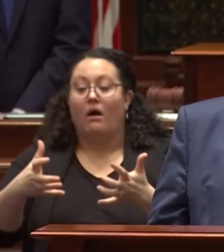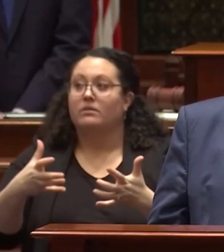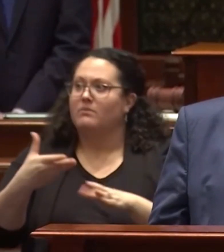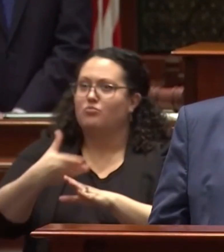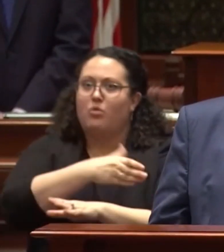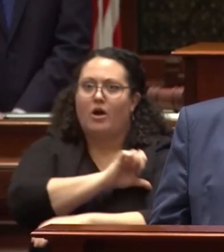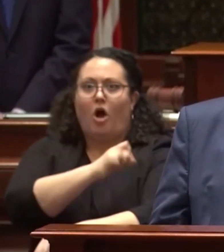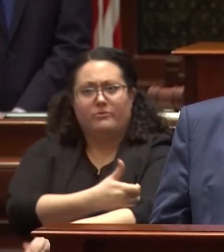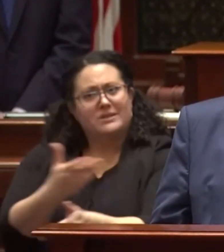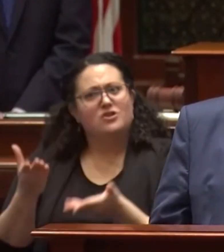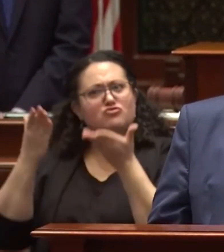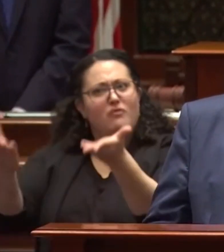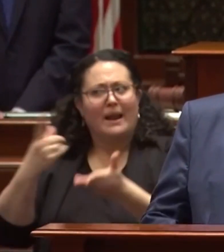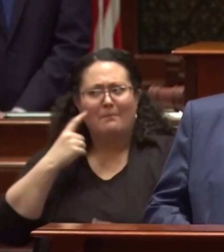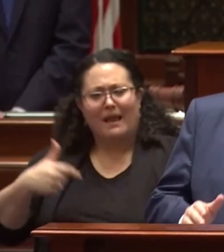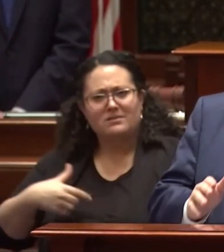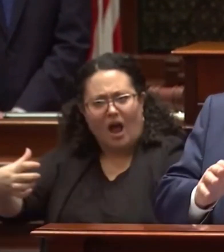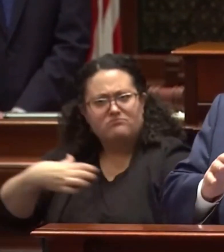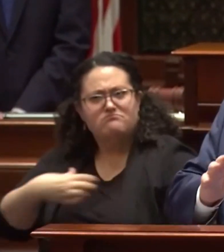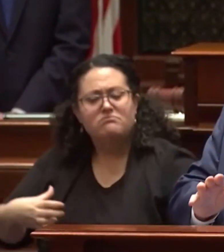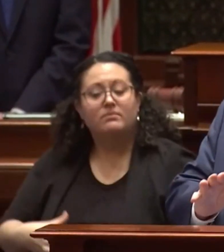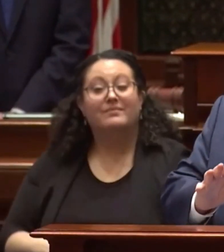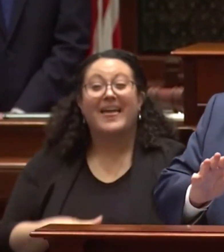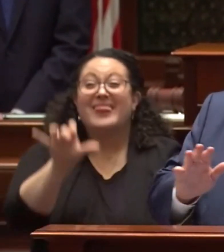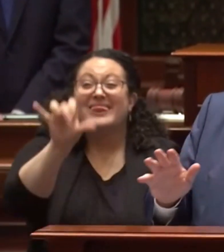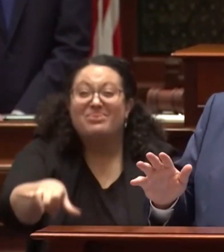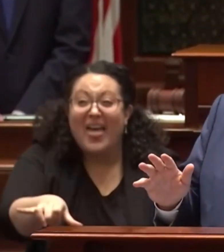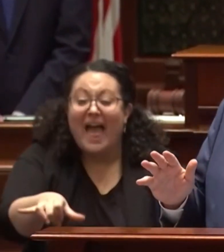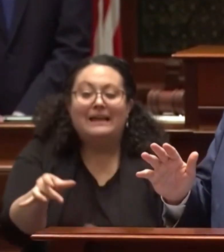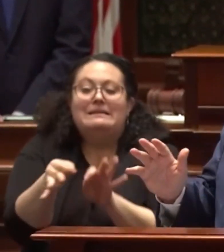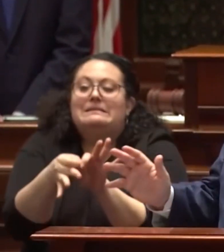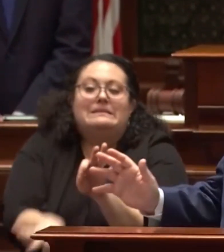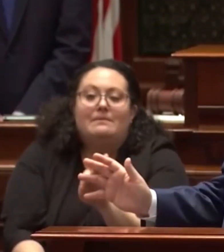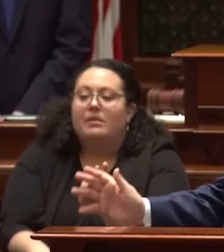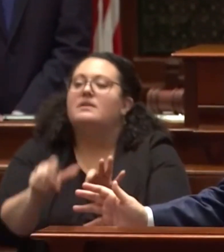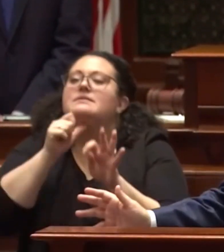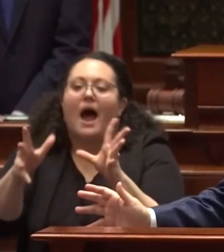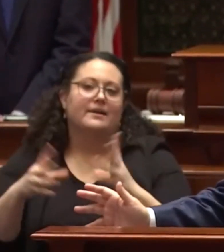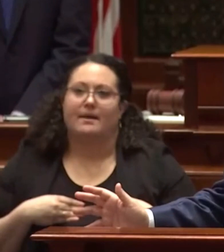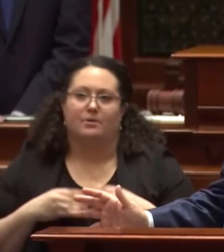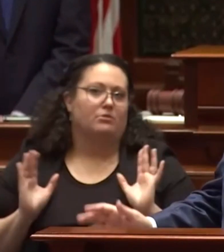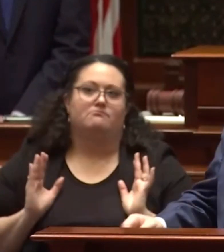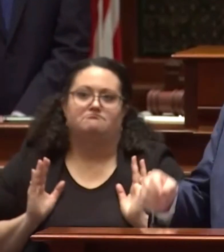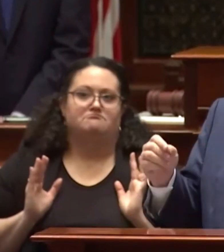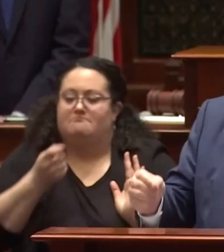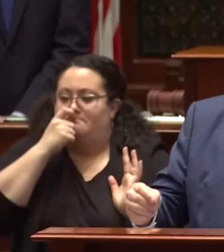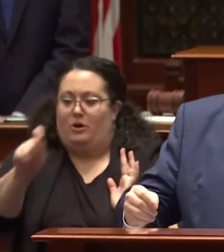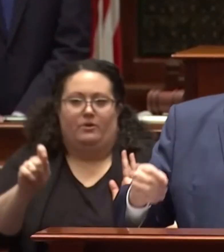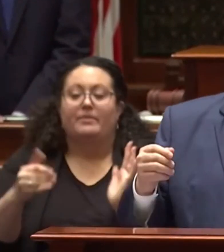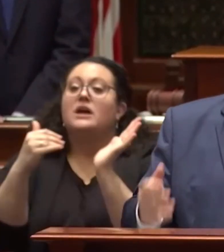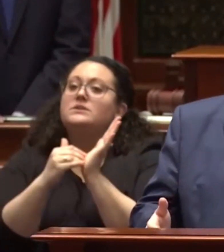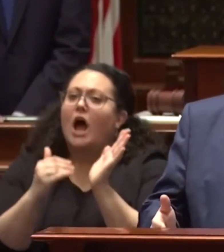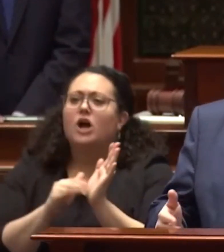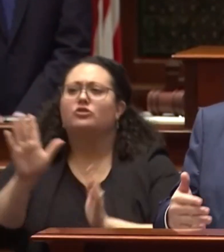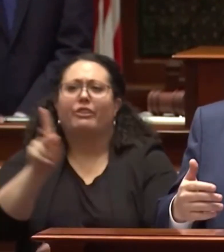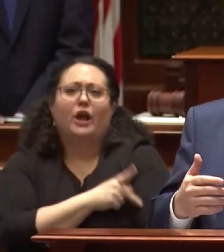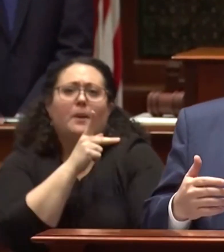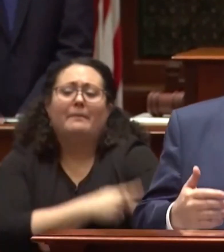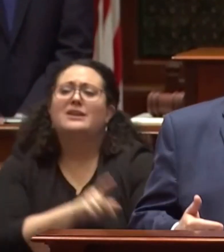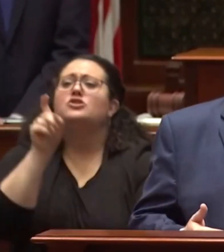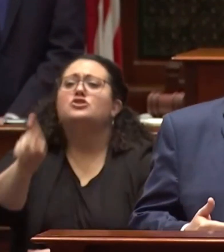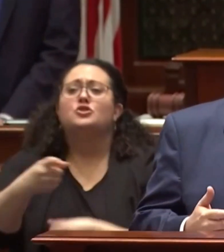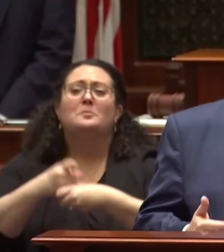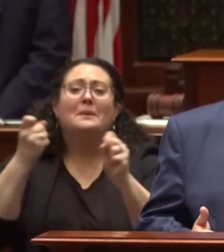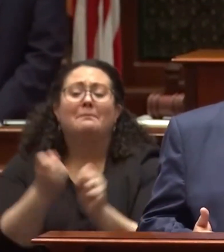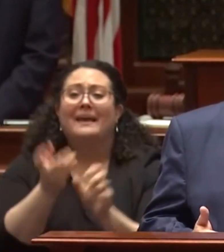prior authorization was granted. That is simply unacceptable. Doctors and their patients should